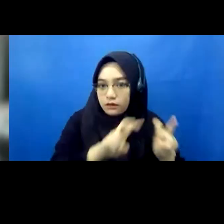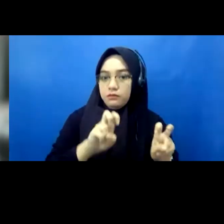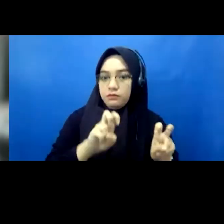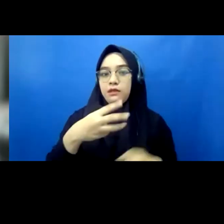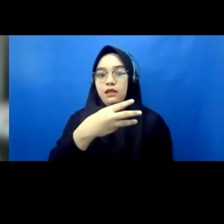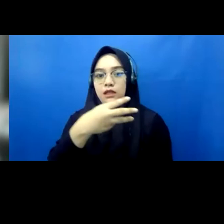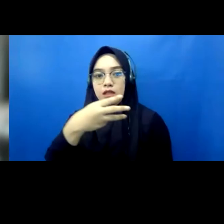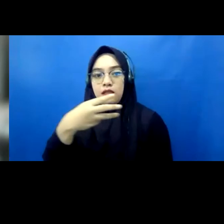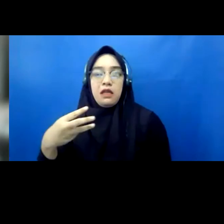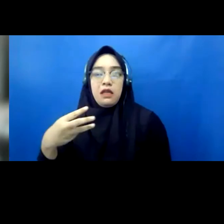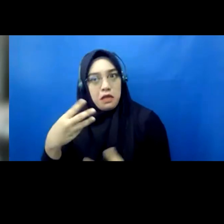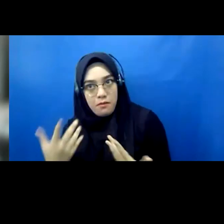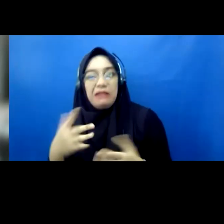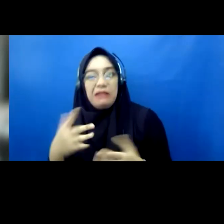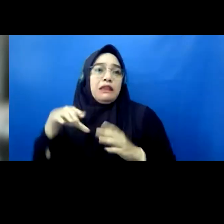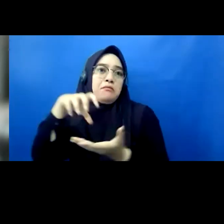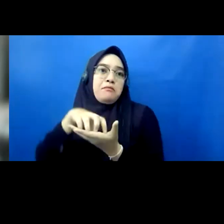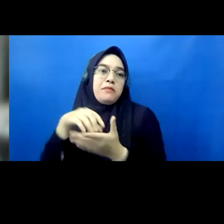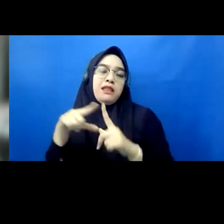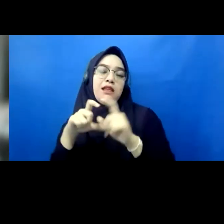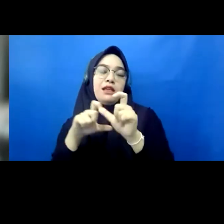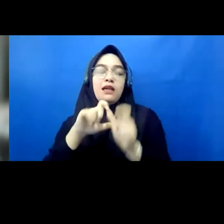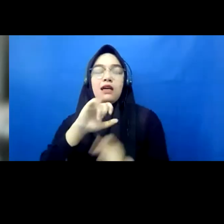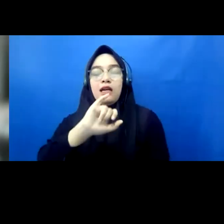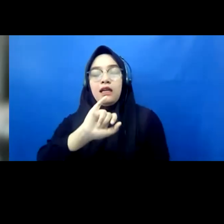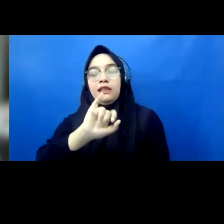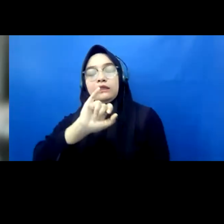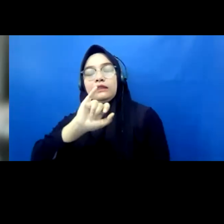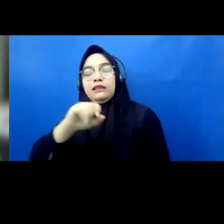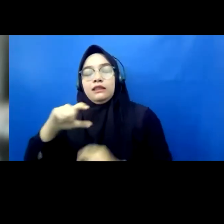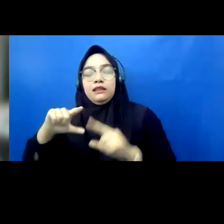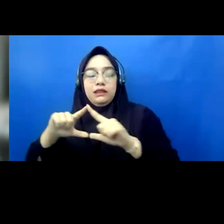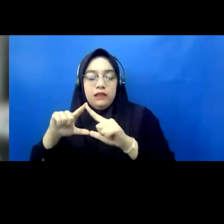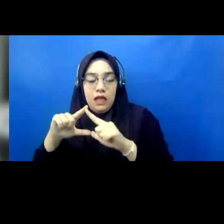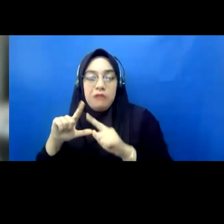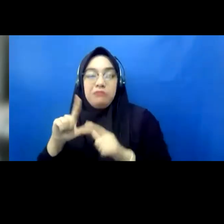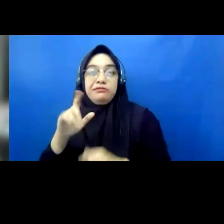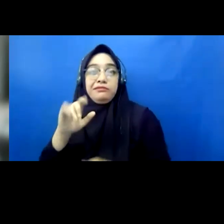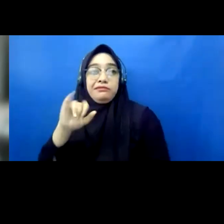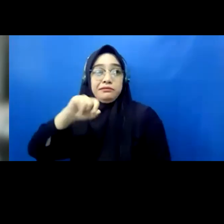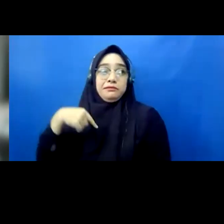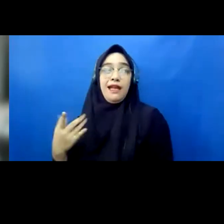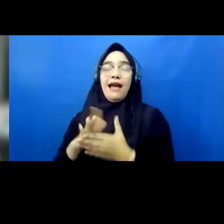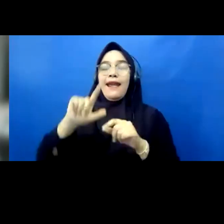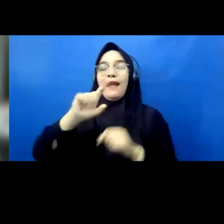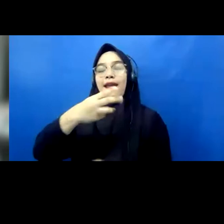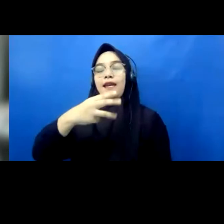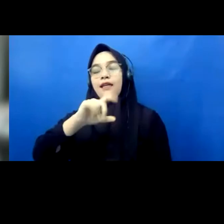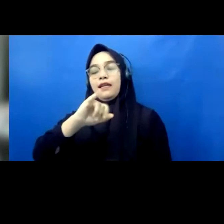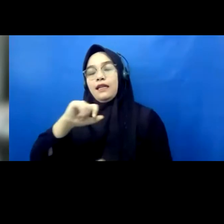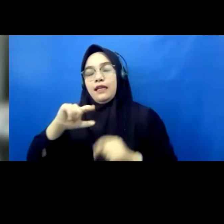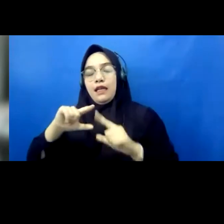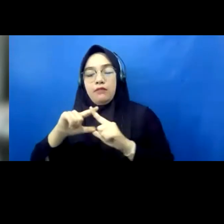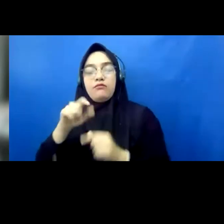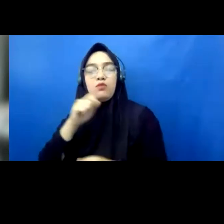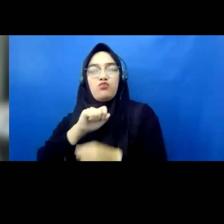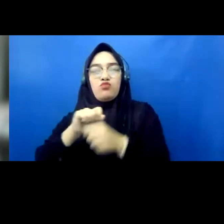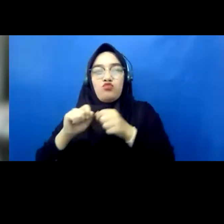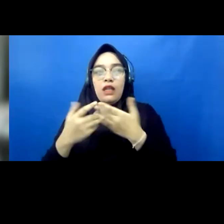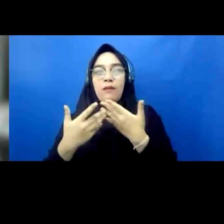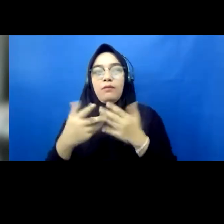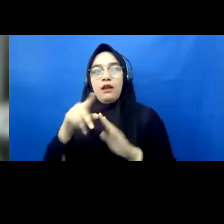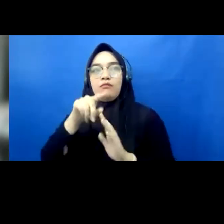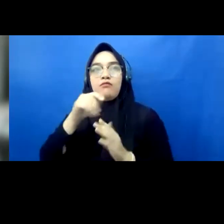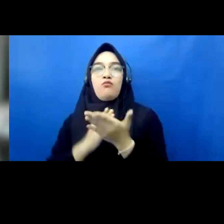ERIA, has recently released a research project report authored by Impact 46, a social